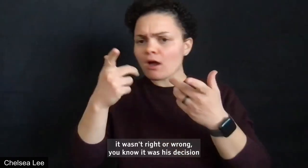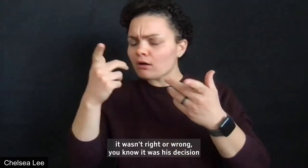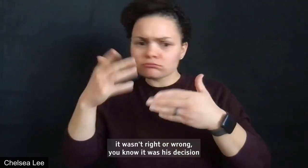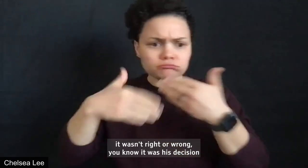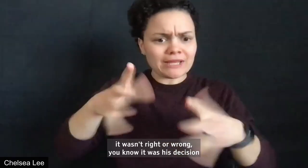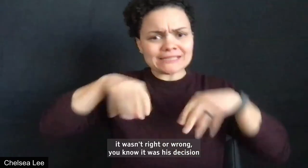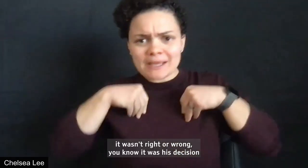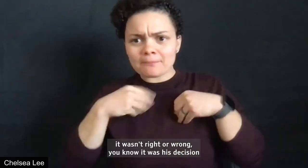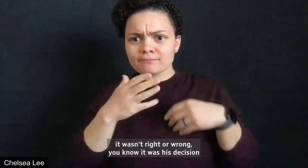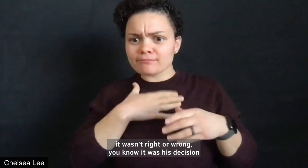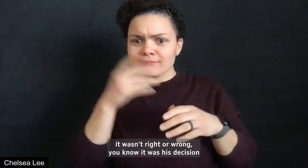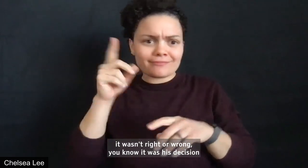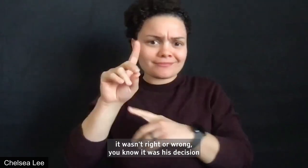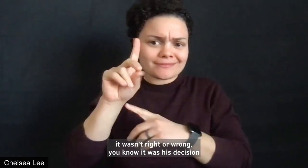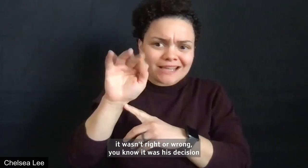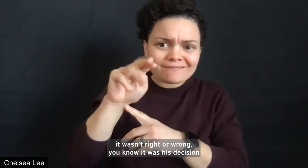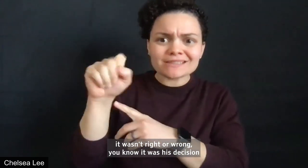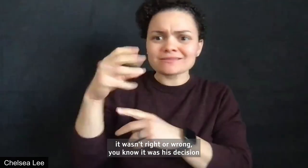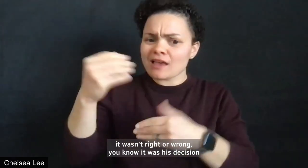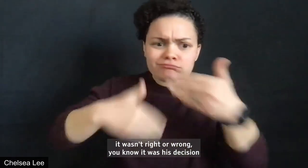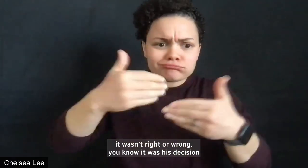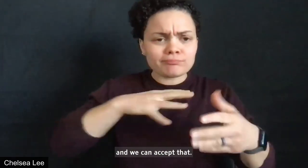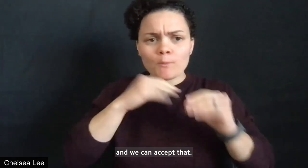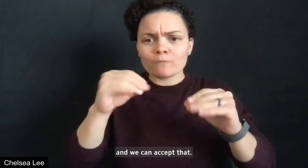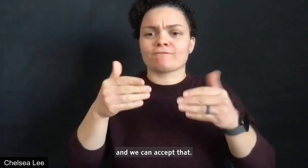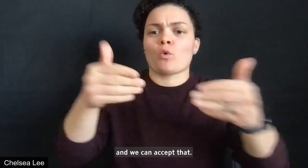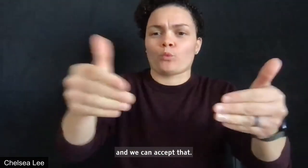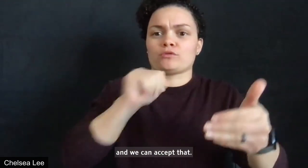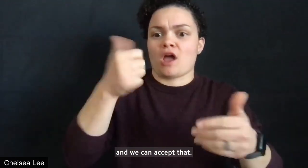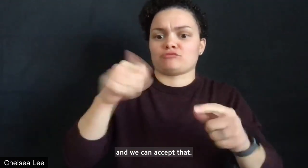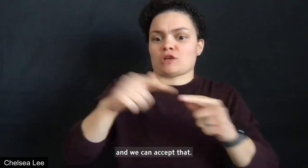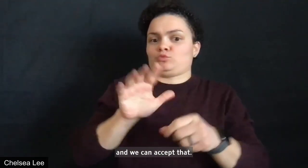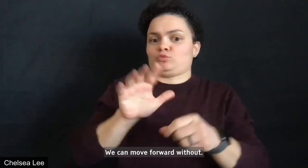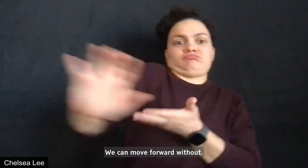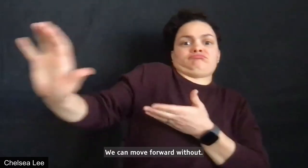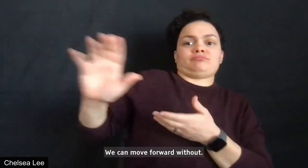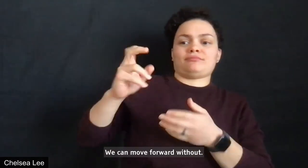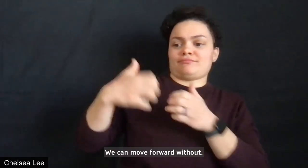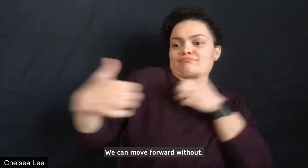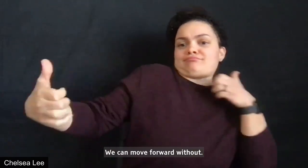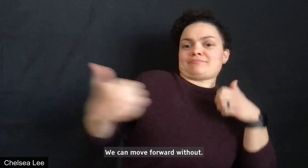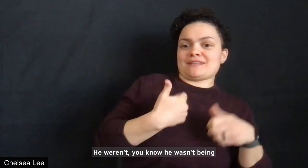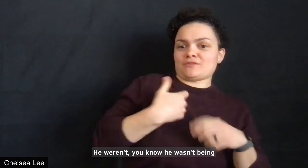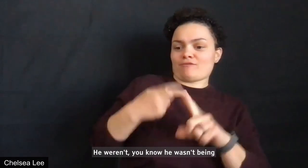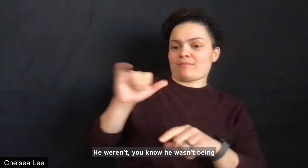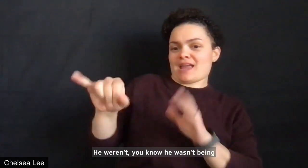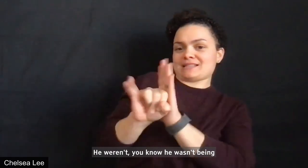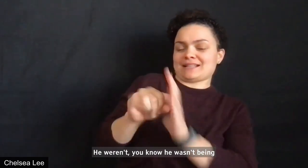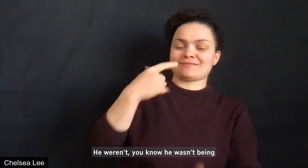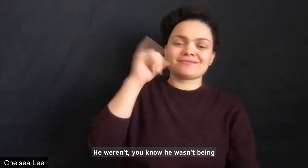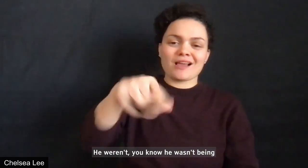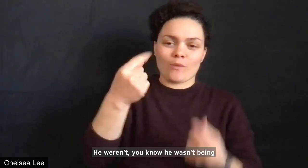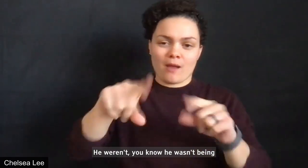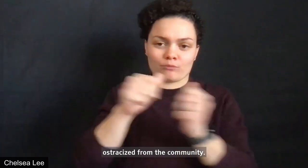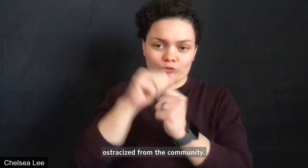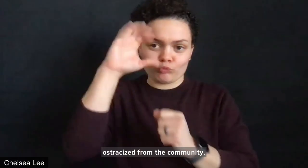right or wrong, you know, it was his decision and we can accept that, we can move forward with that. We weren't, you know, he wasn't